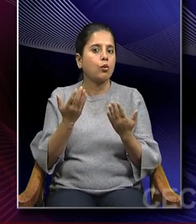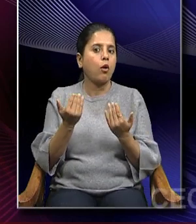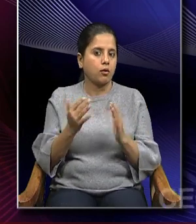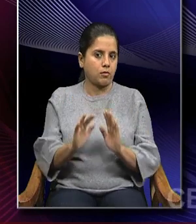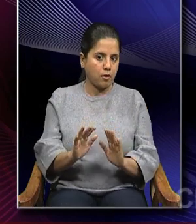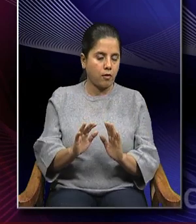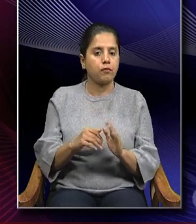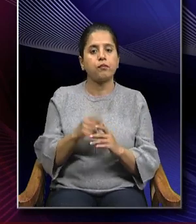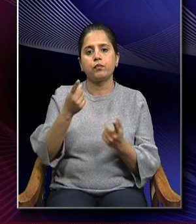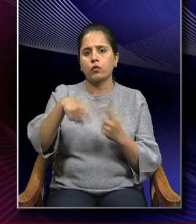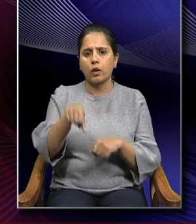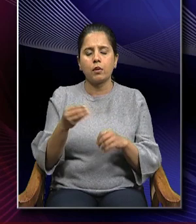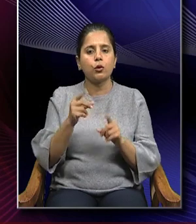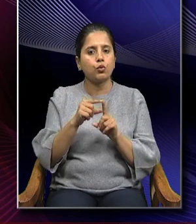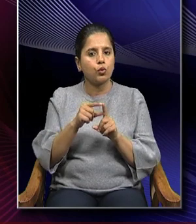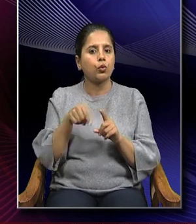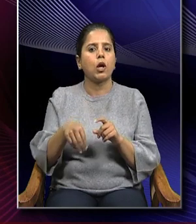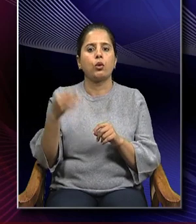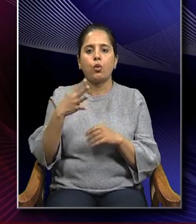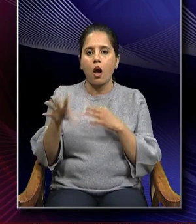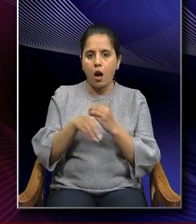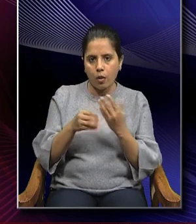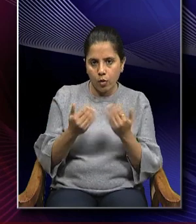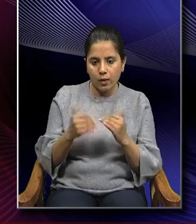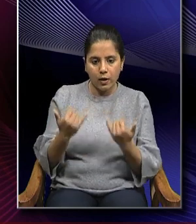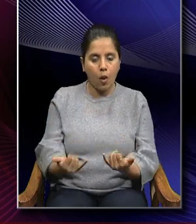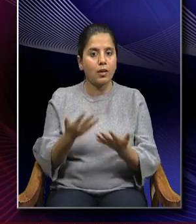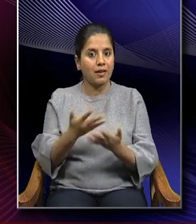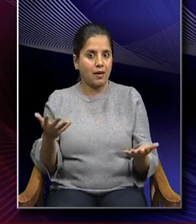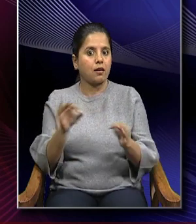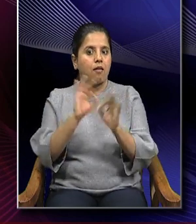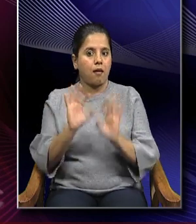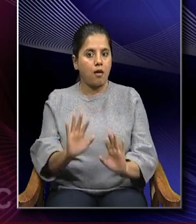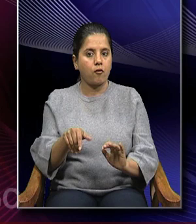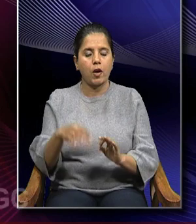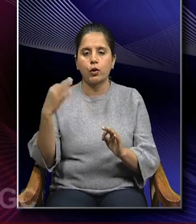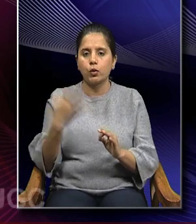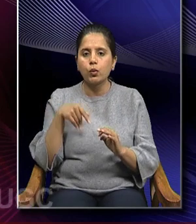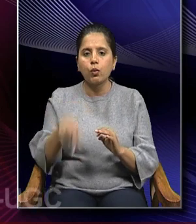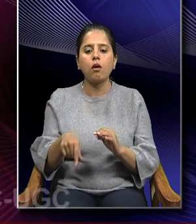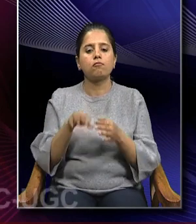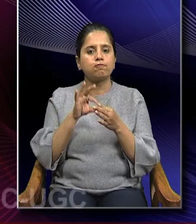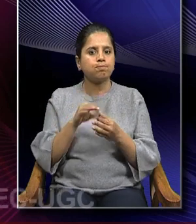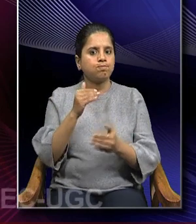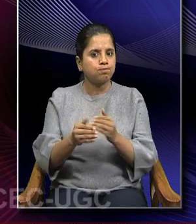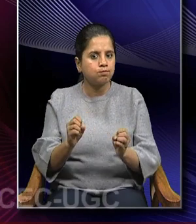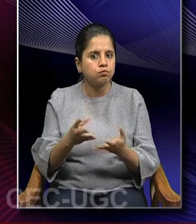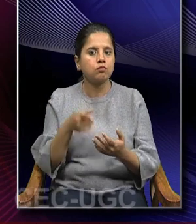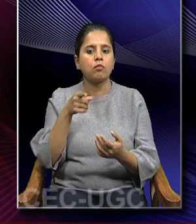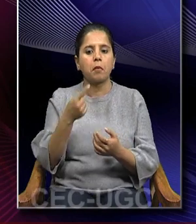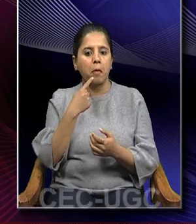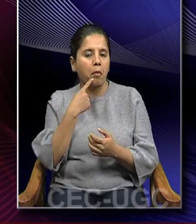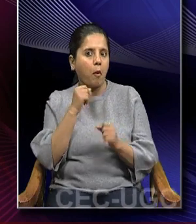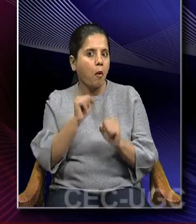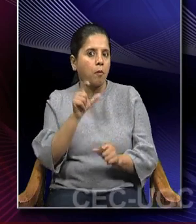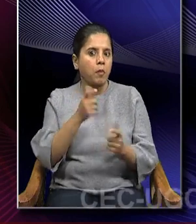you can do some addition into a product, into an existing product, and give a new fervor to it, give a new flavor to it, so that